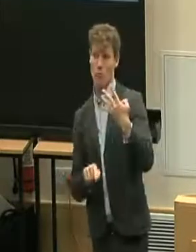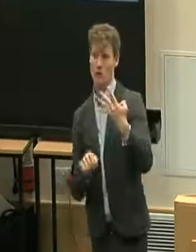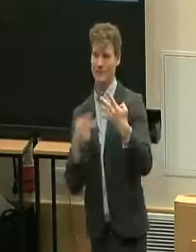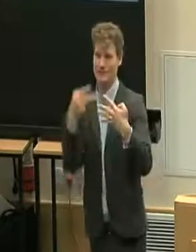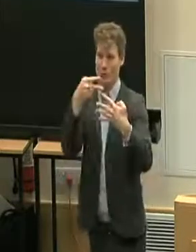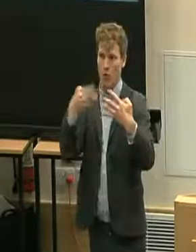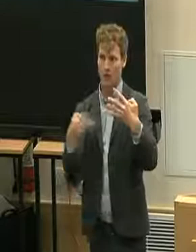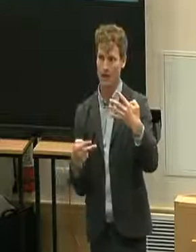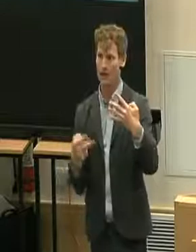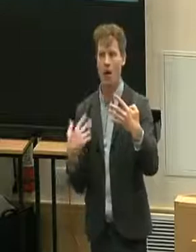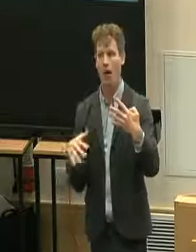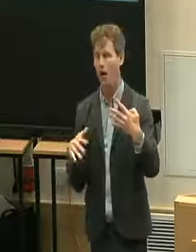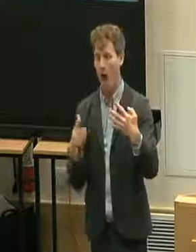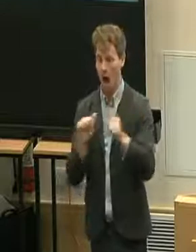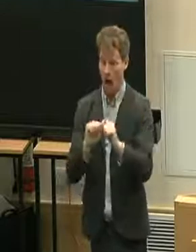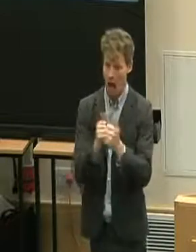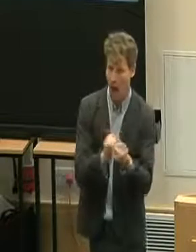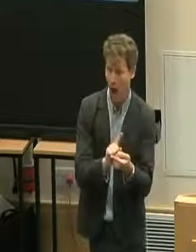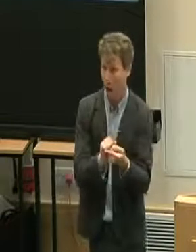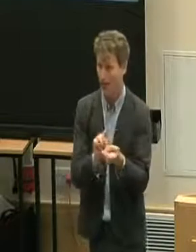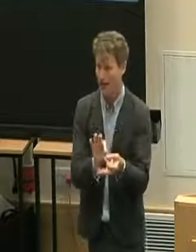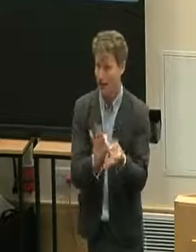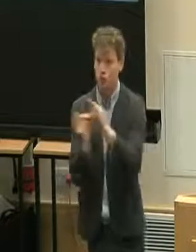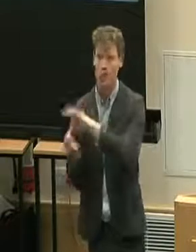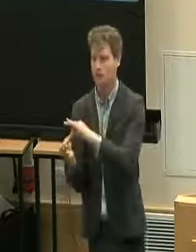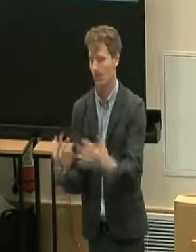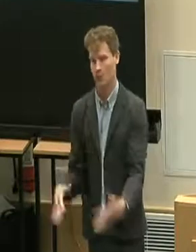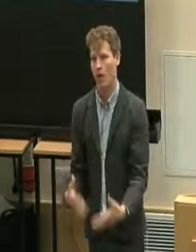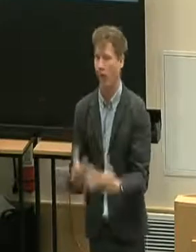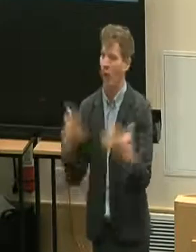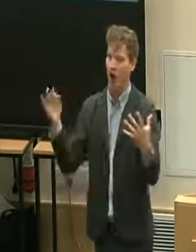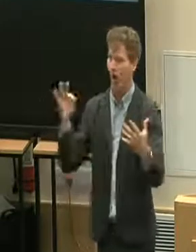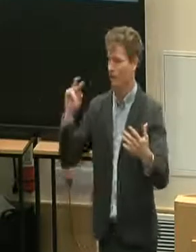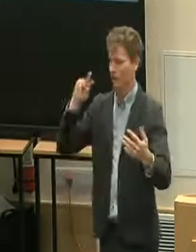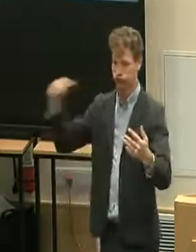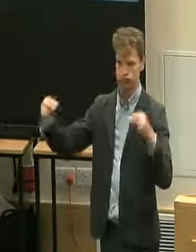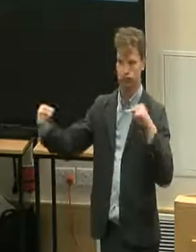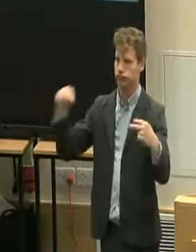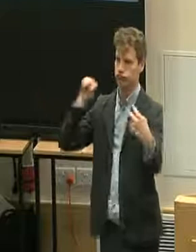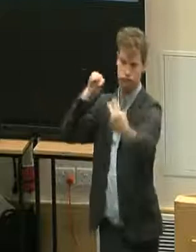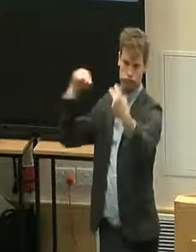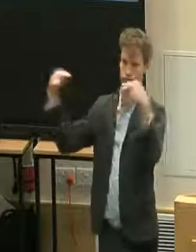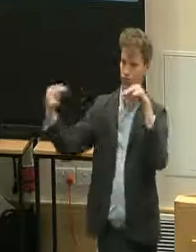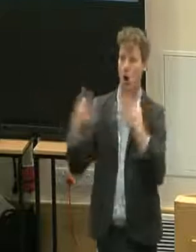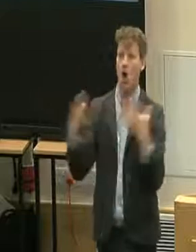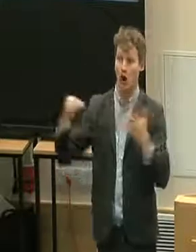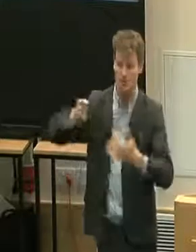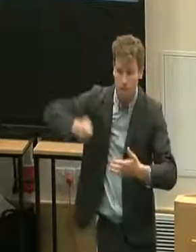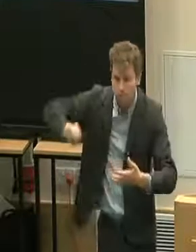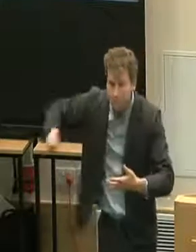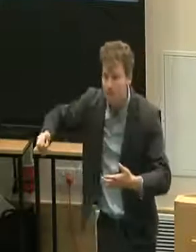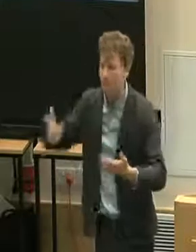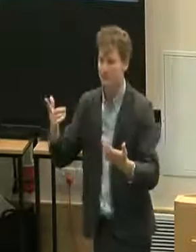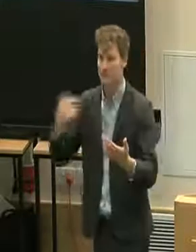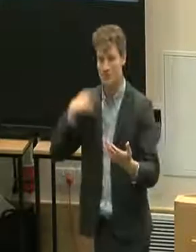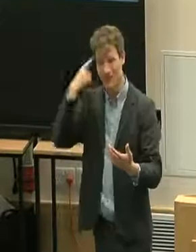of jurisdictions on that, jurisdictional information on that. And I would imagine that lawyers looking